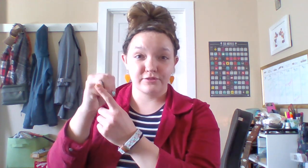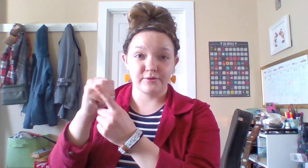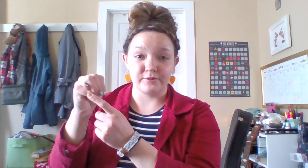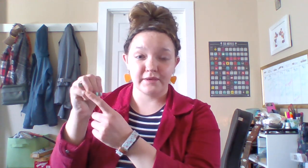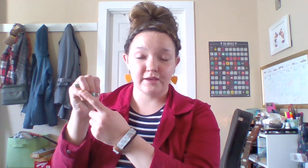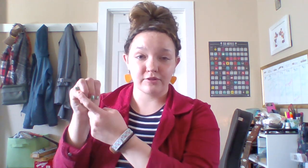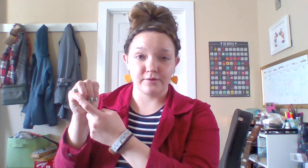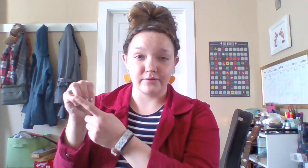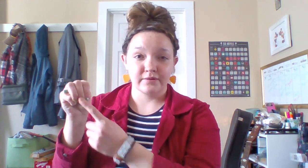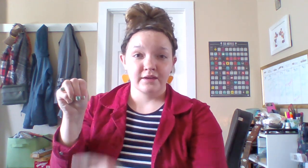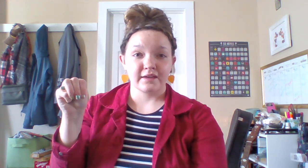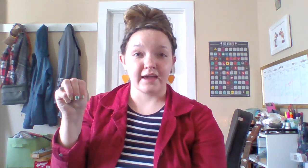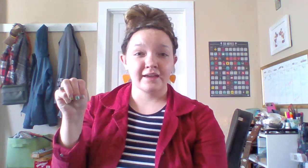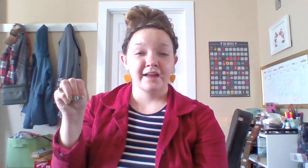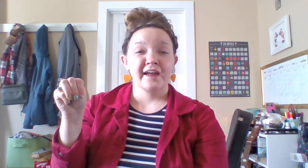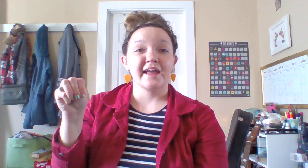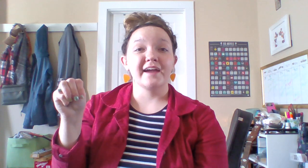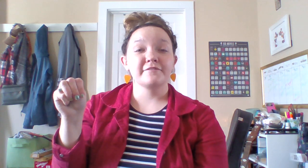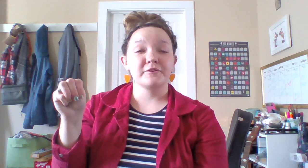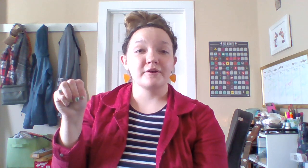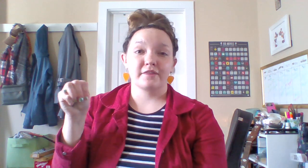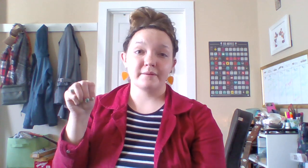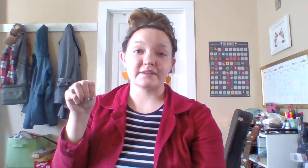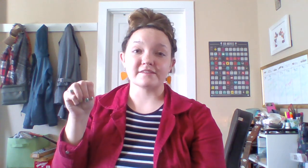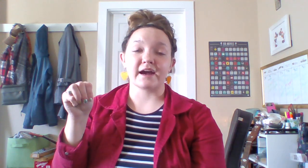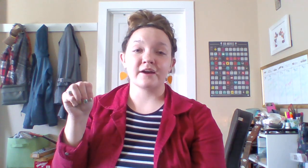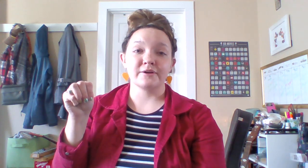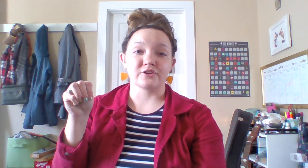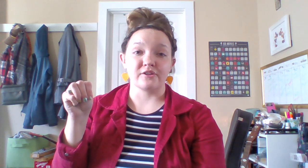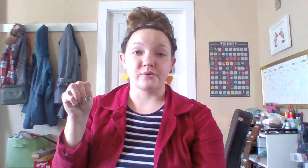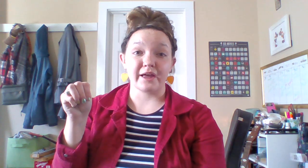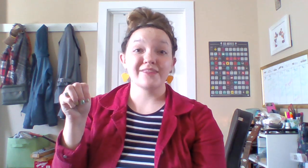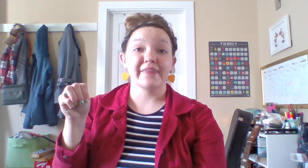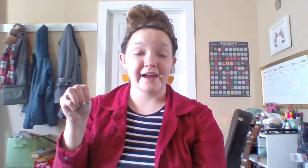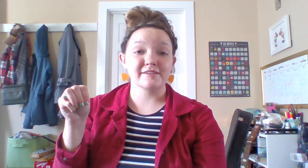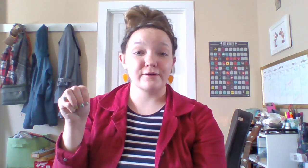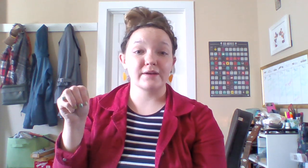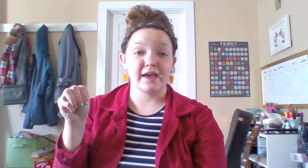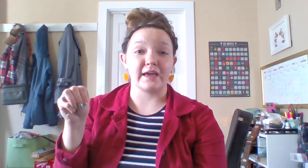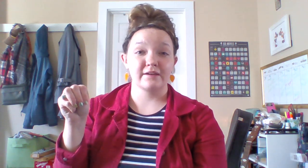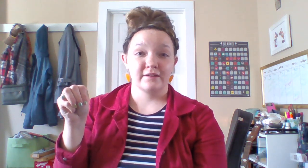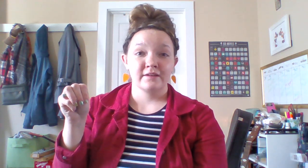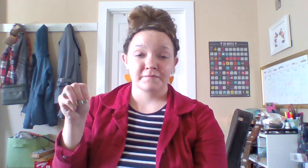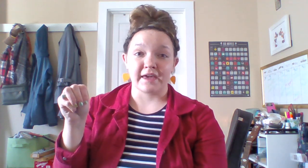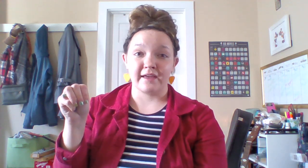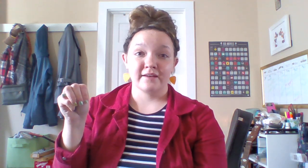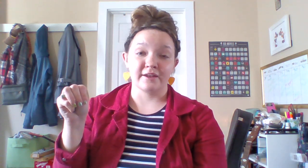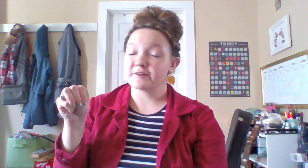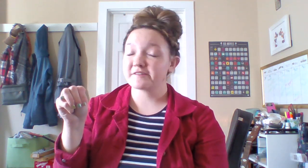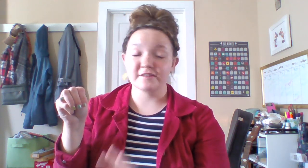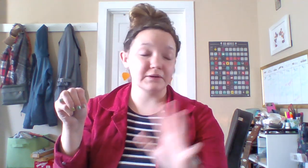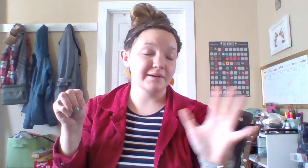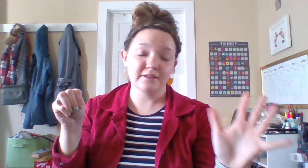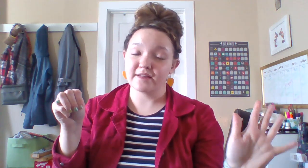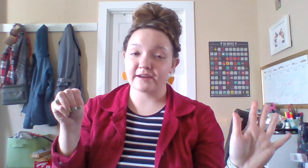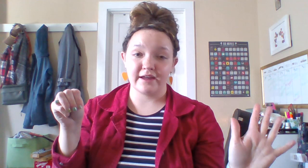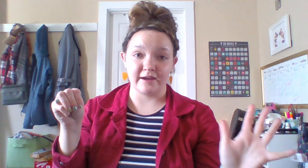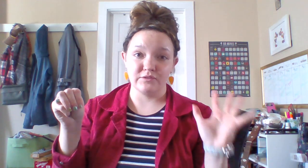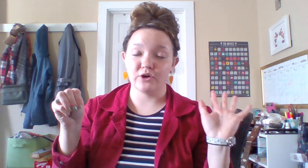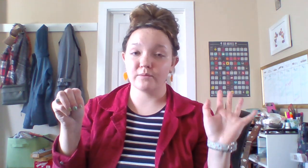through, peeking through. Okay, if your thumb does not reach all the way, that's okay. Okay, it'll still be the letter M, no